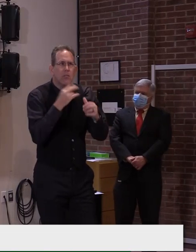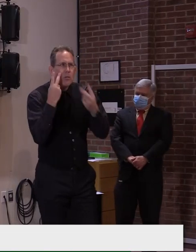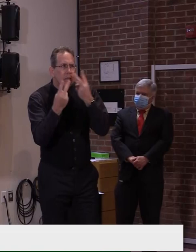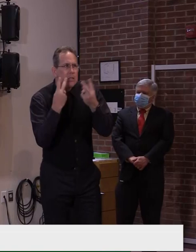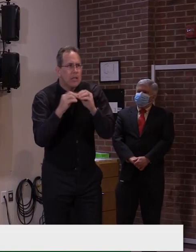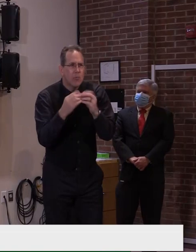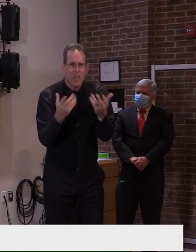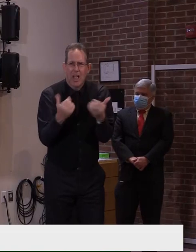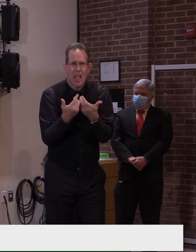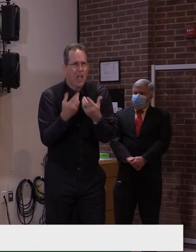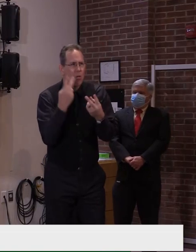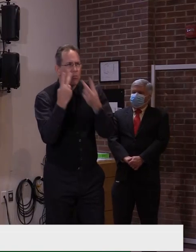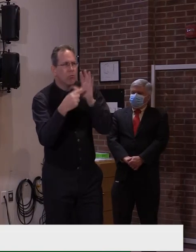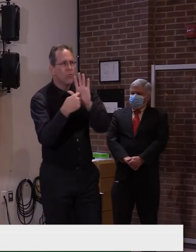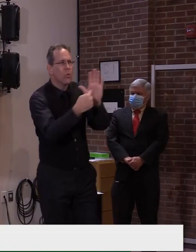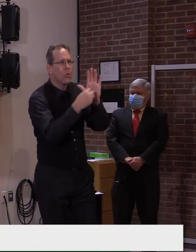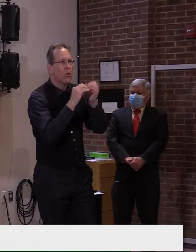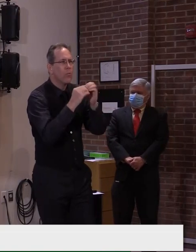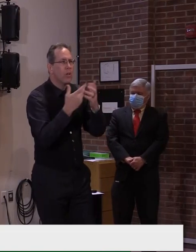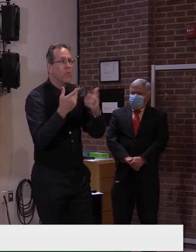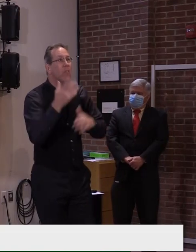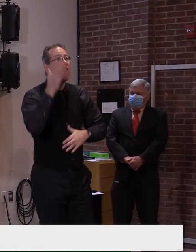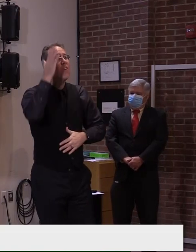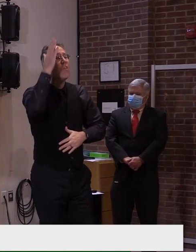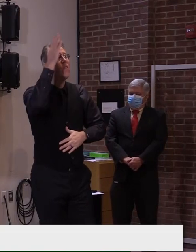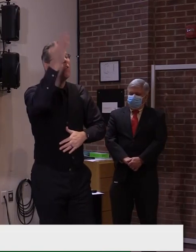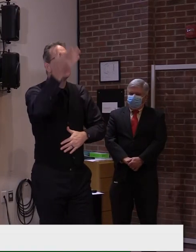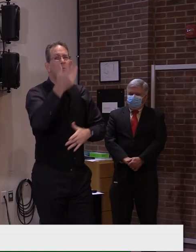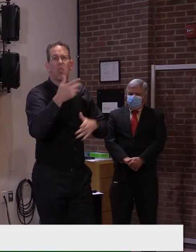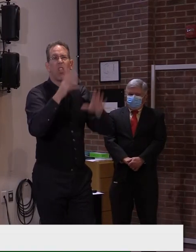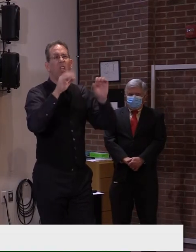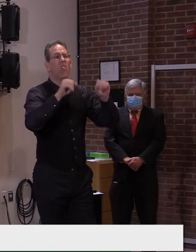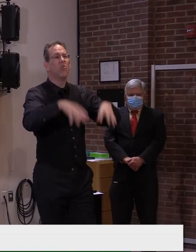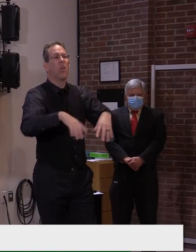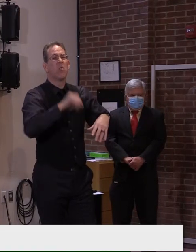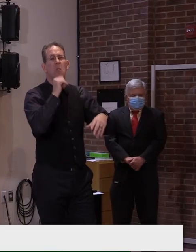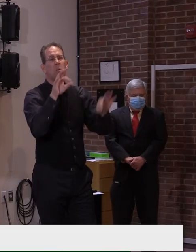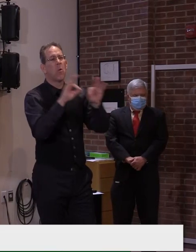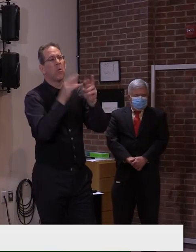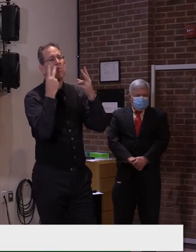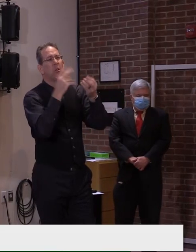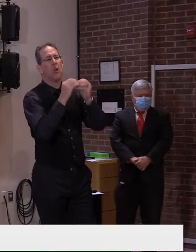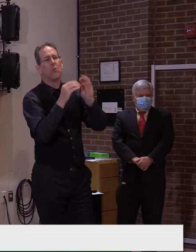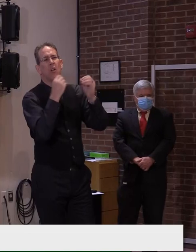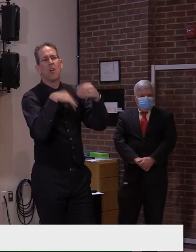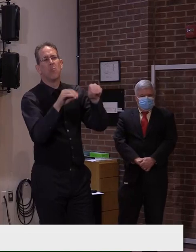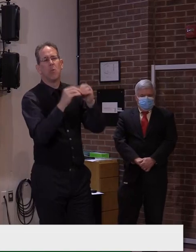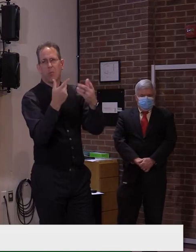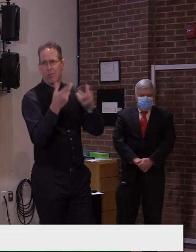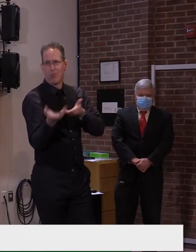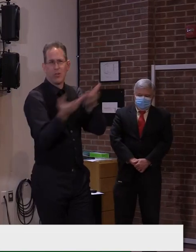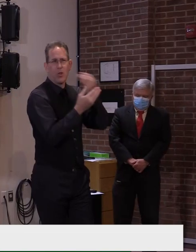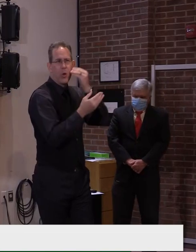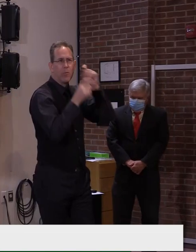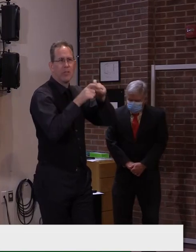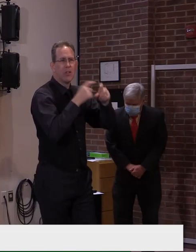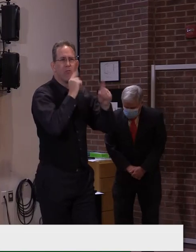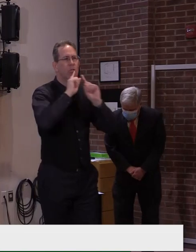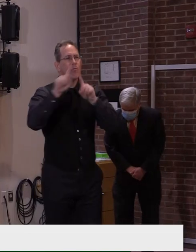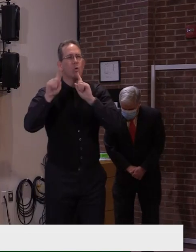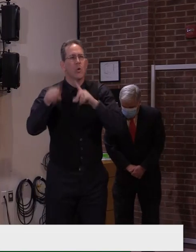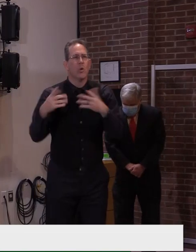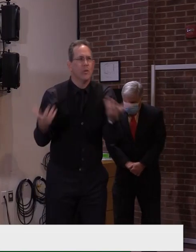going to report it? And even at this point right now, with the few home tests happening and that